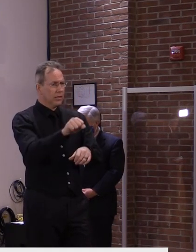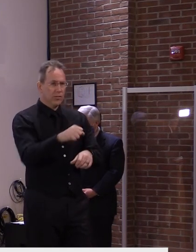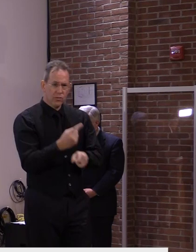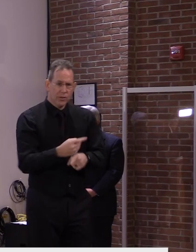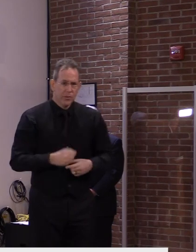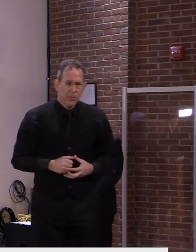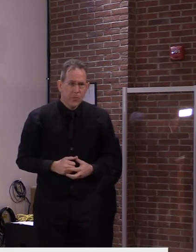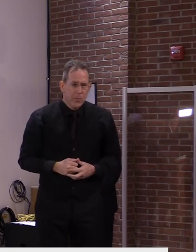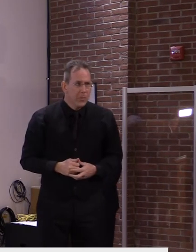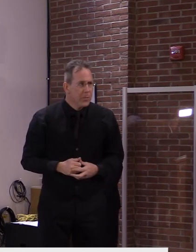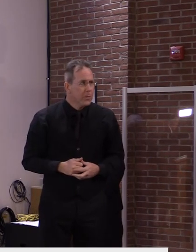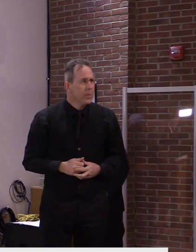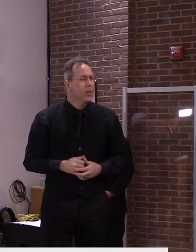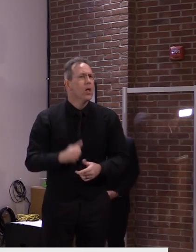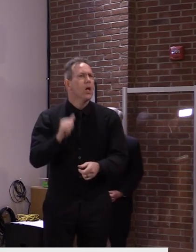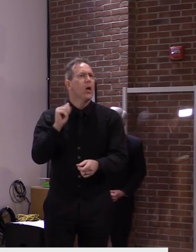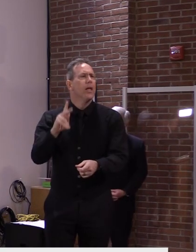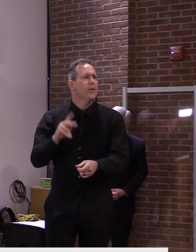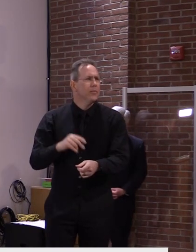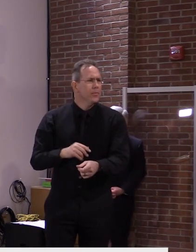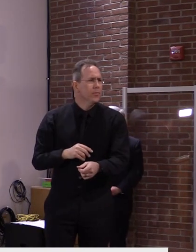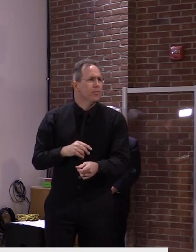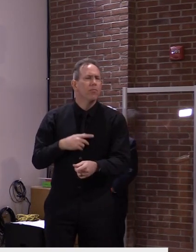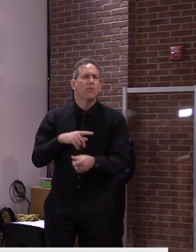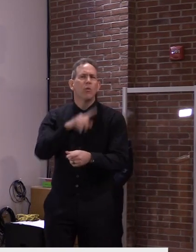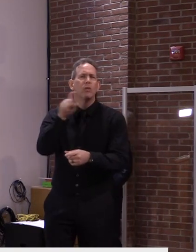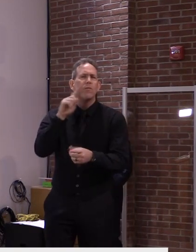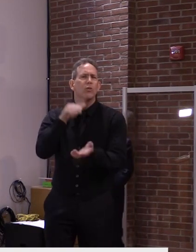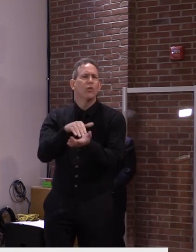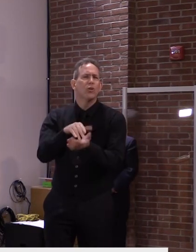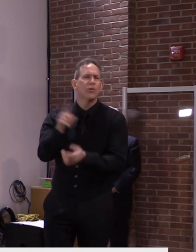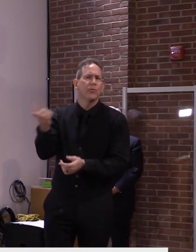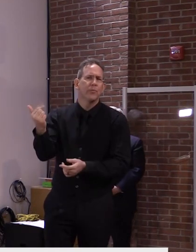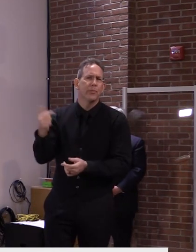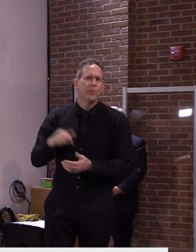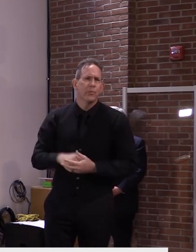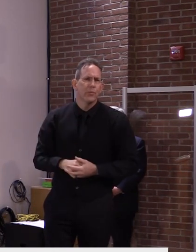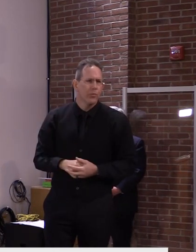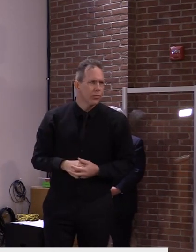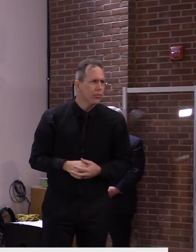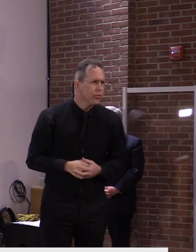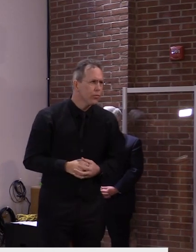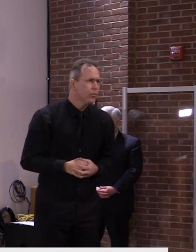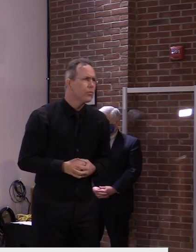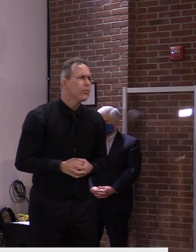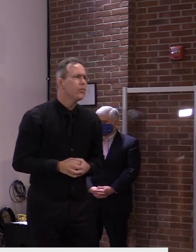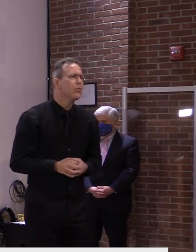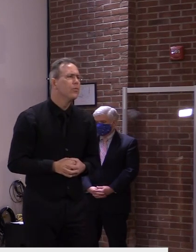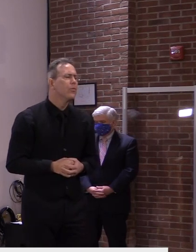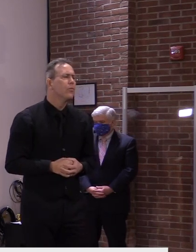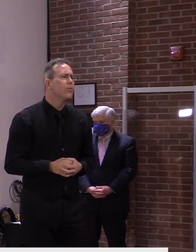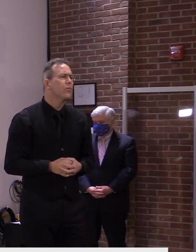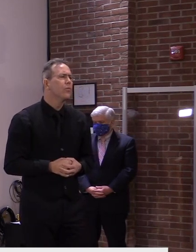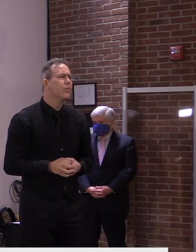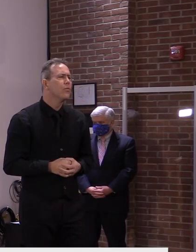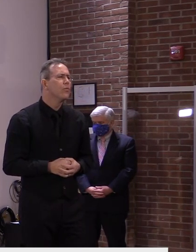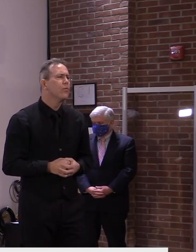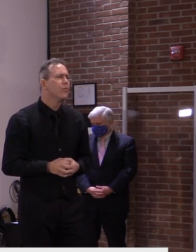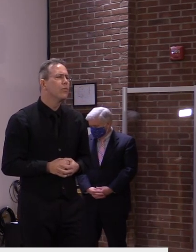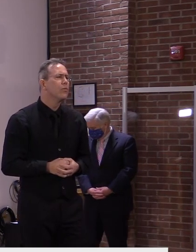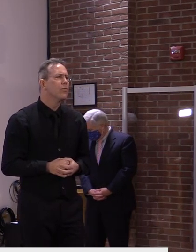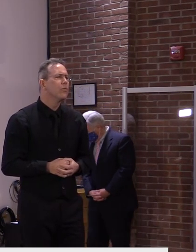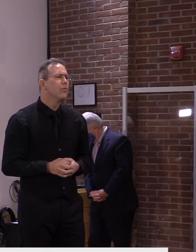Okay, and then I had a question for Dr. Levine about the detection of the mutation that might show the